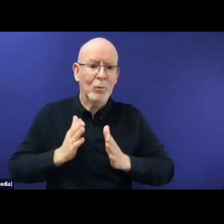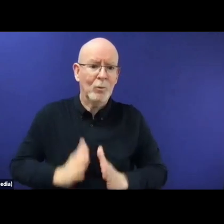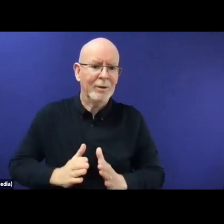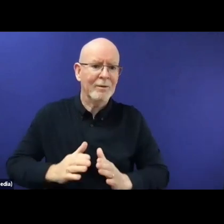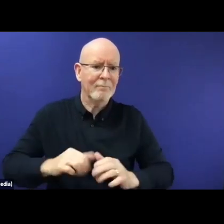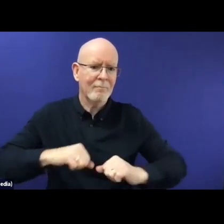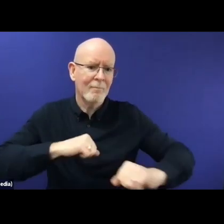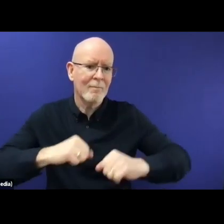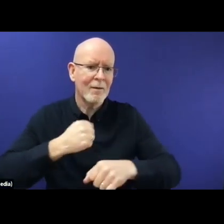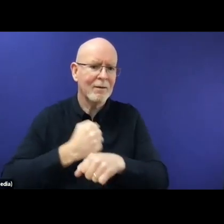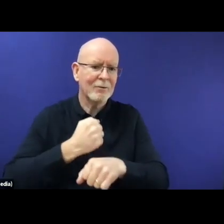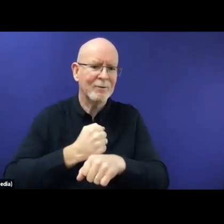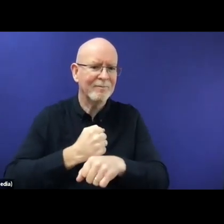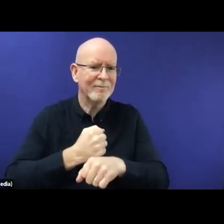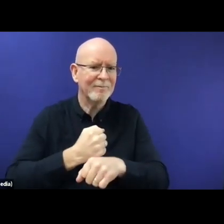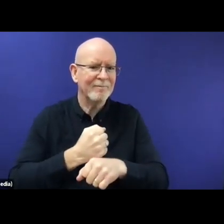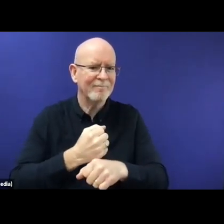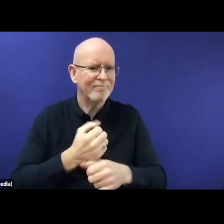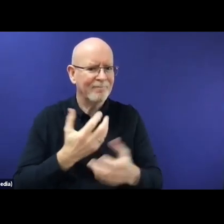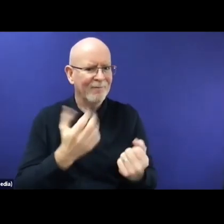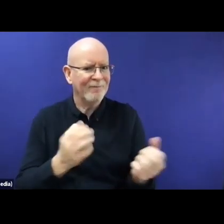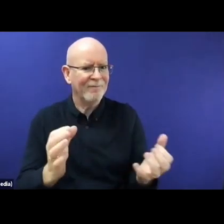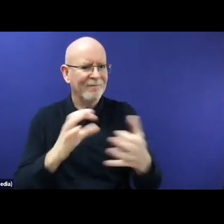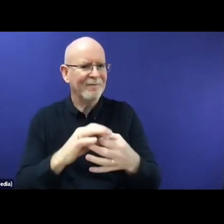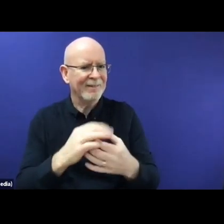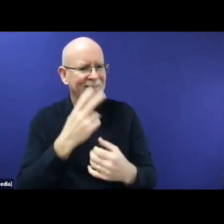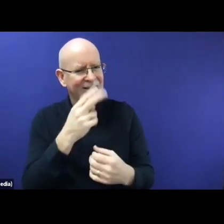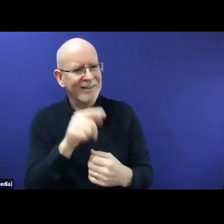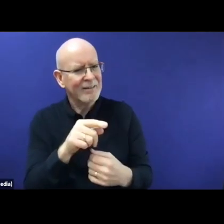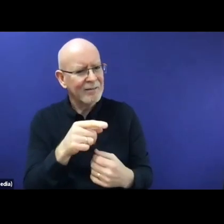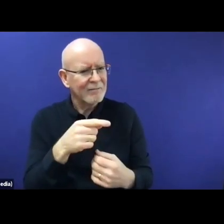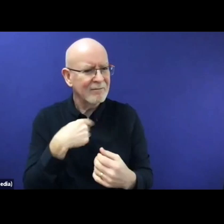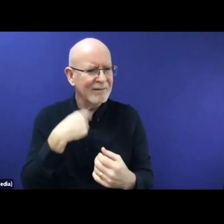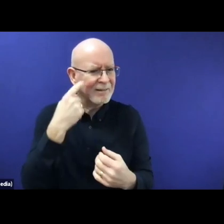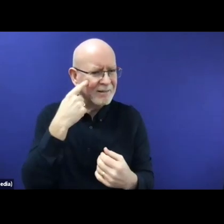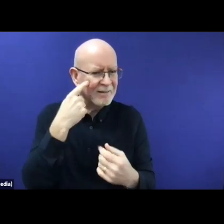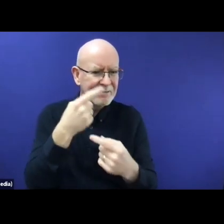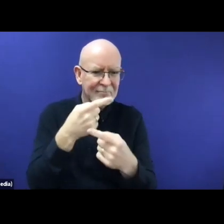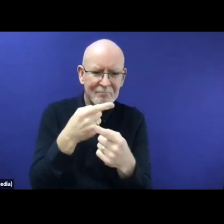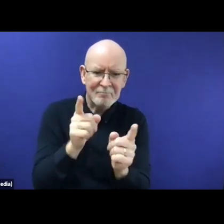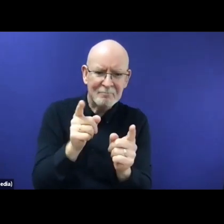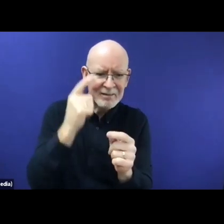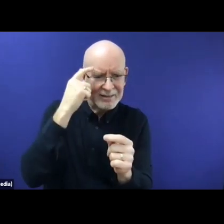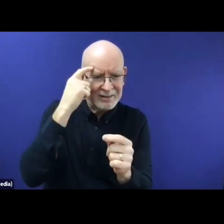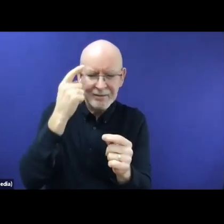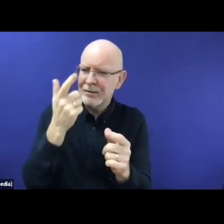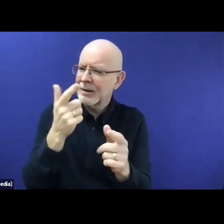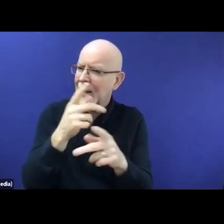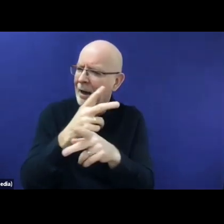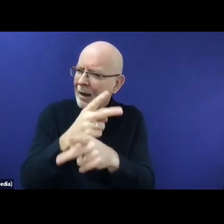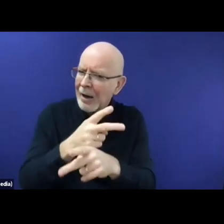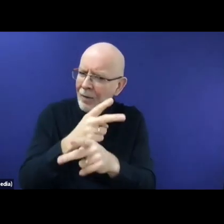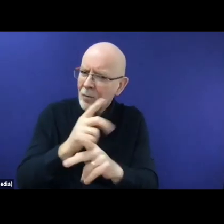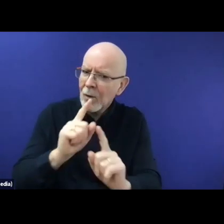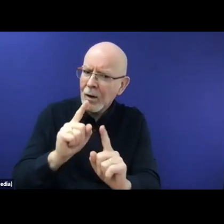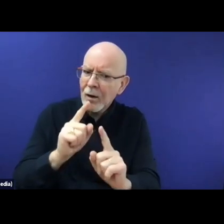for example, from violence in a manner that, of course, humanitarians cannot do. Some 30 years ago, when I introduced myself as a